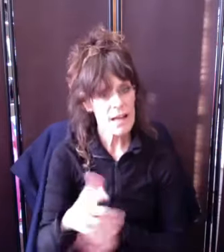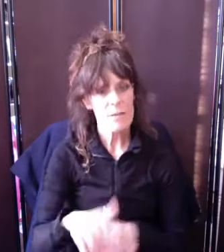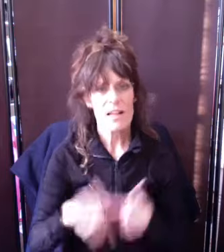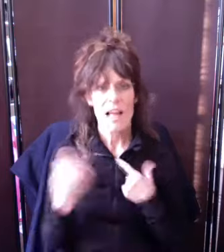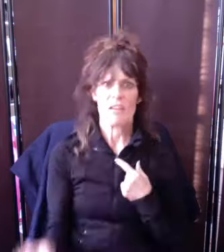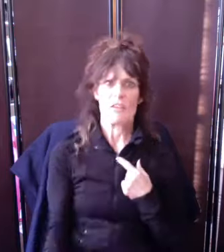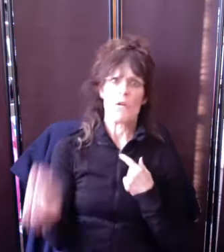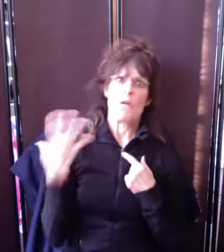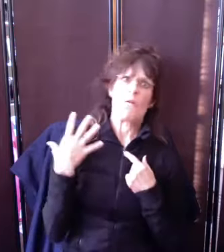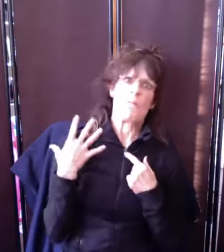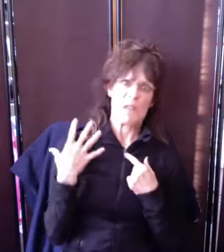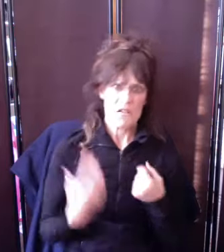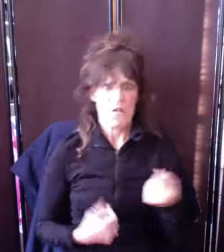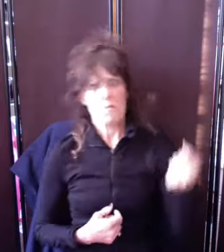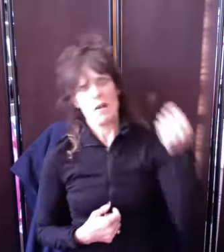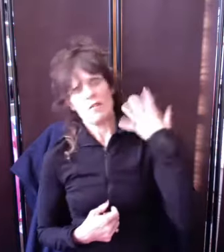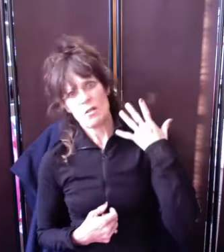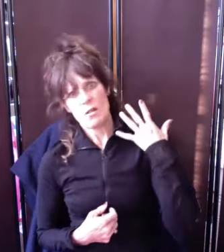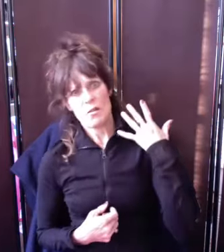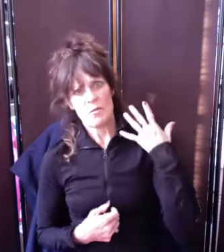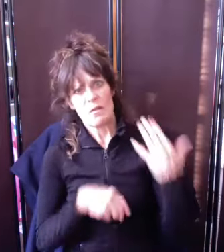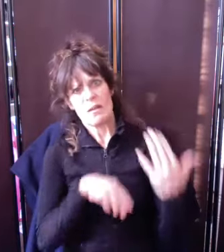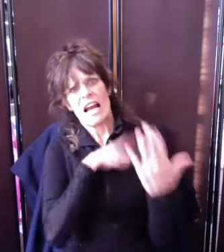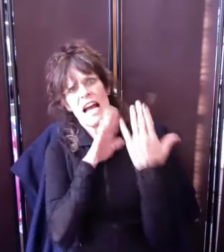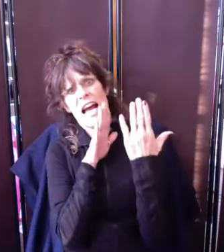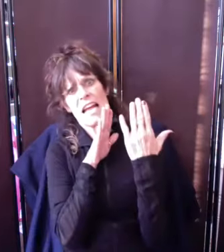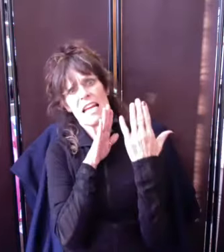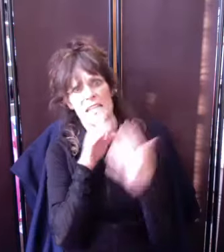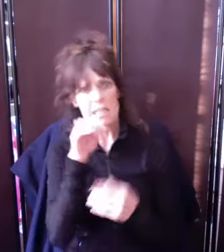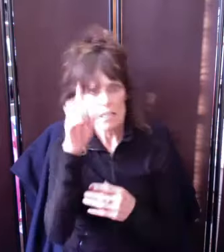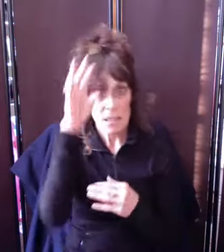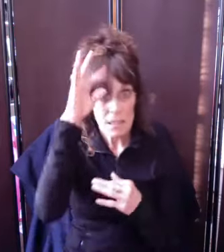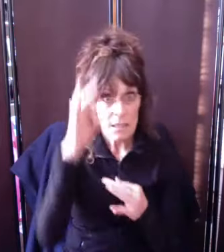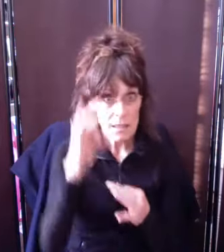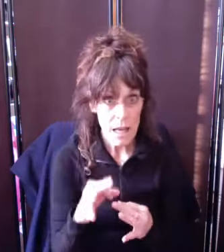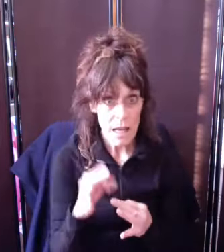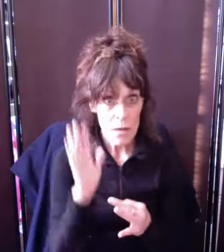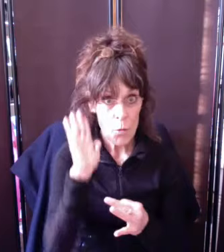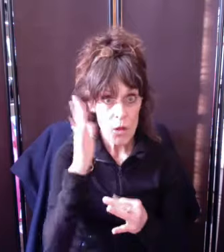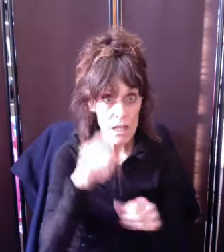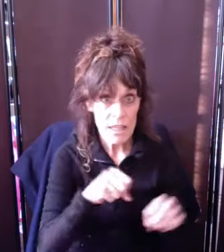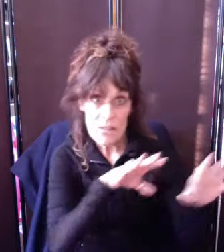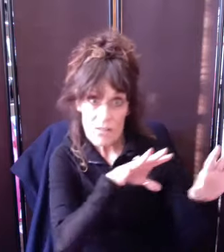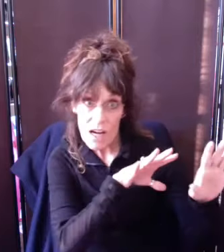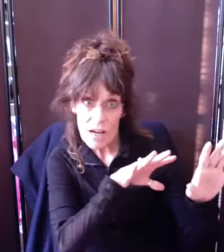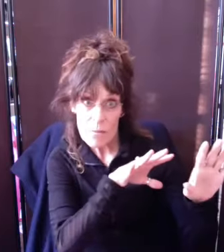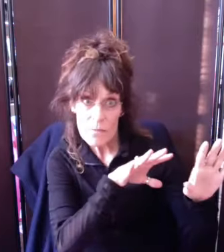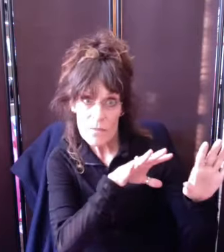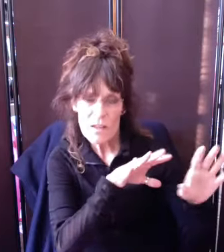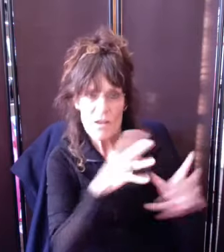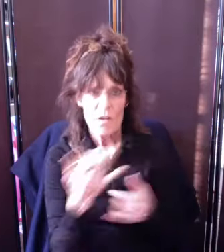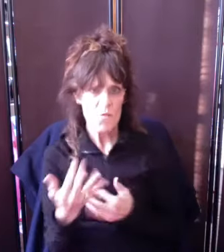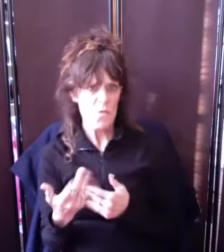after curveball. And I get to decide if I'm going to give up, if I'm going to sit on the sidelines of my life, or if I'm going